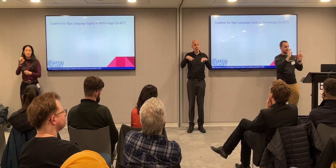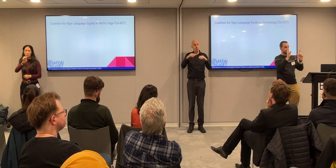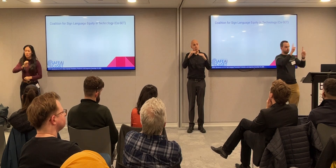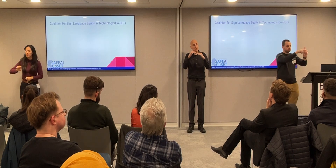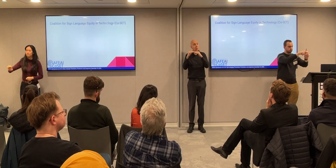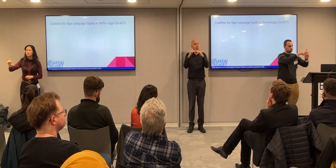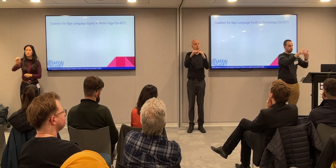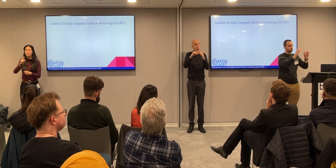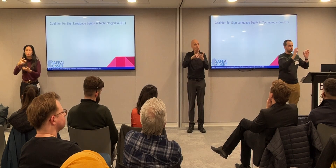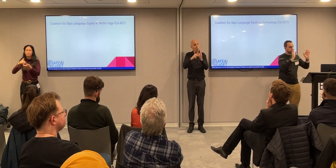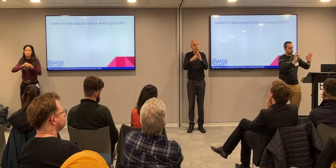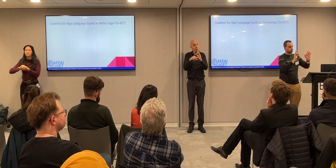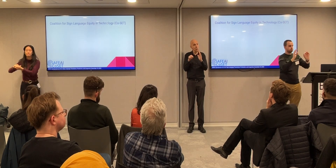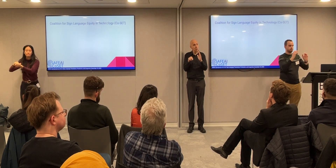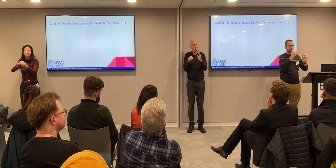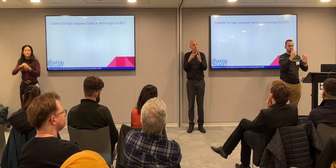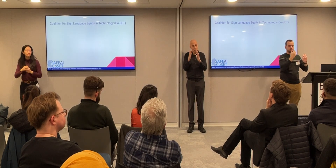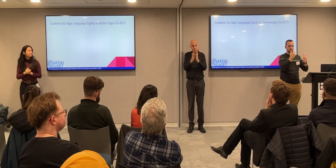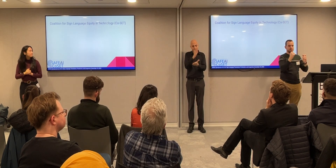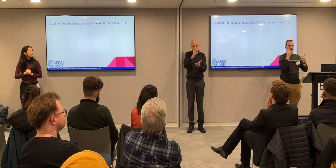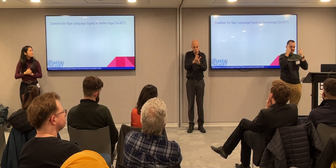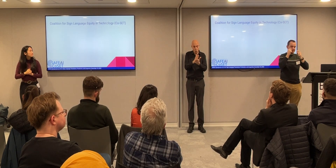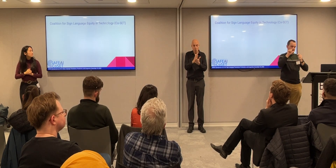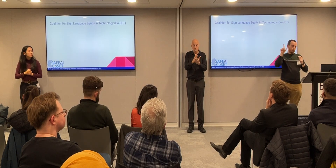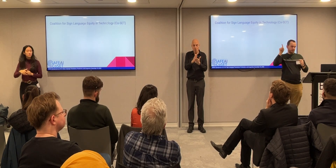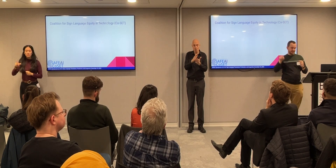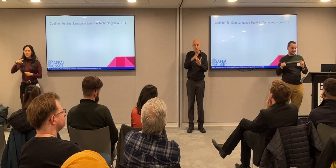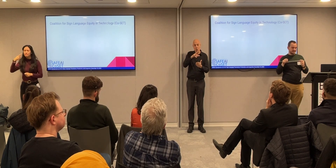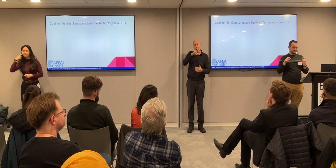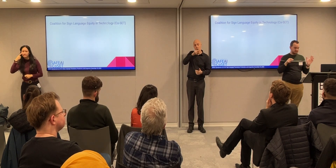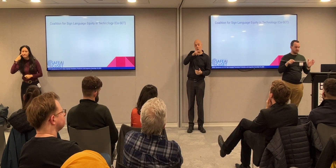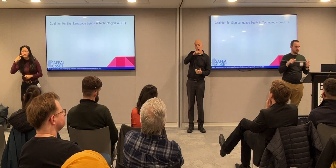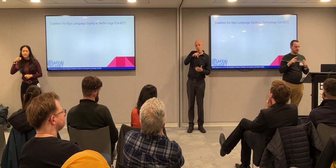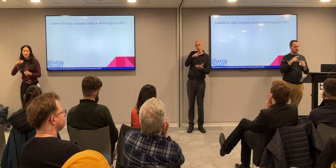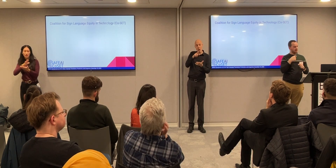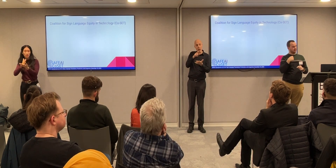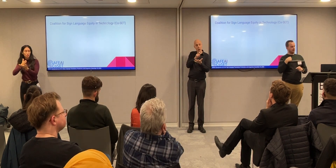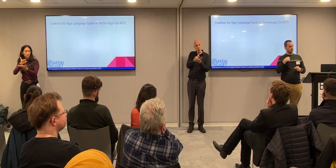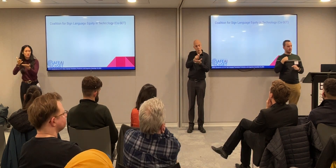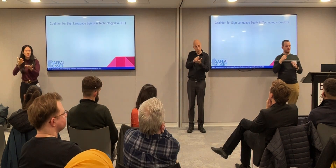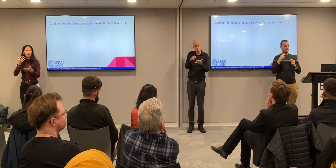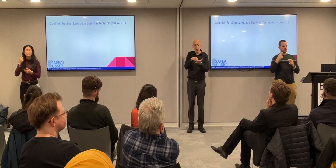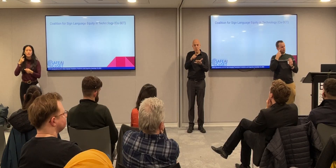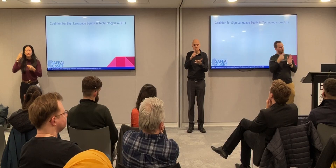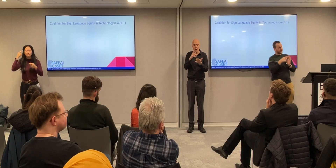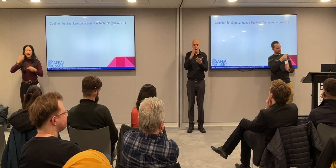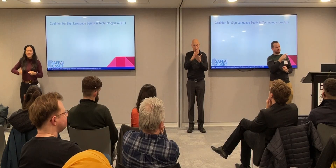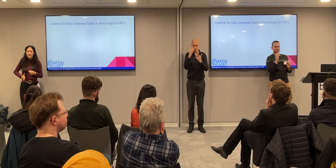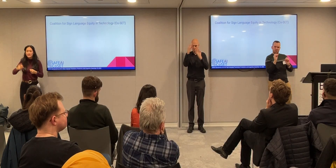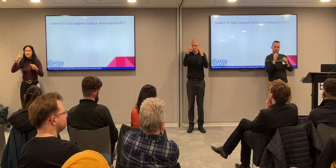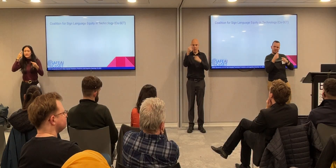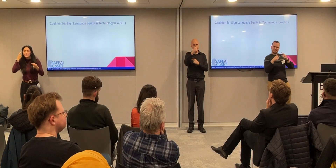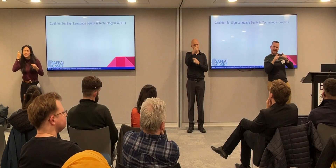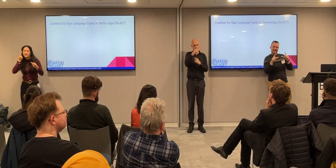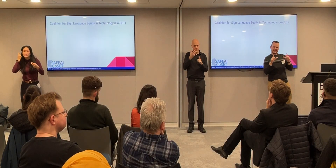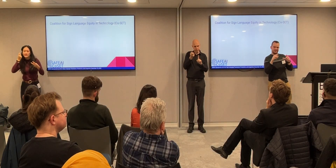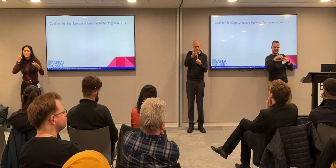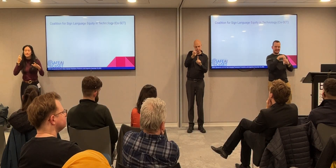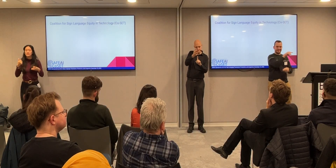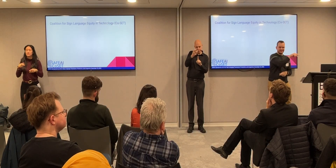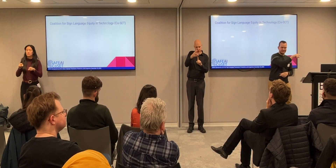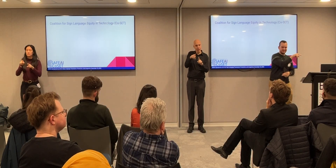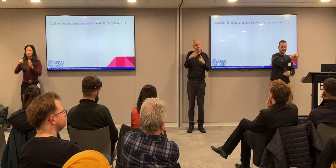place. They make sure that interpreters are applying all of these considerations and that these considerations are applied